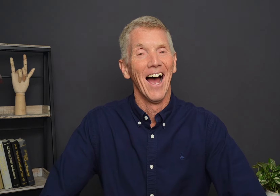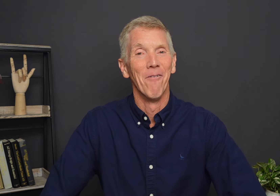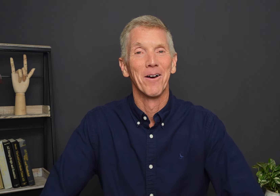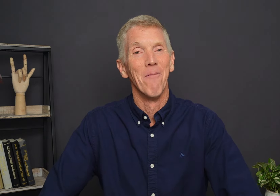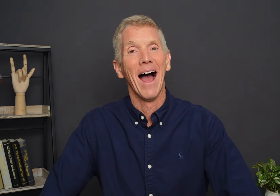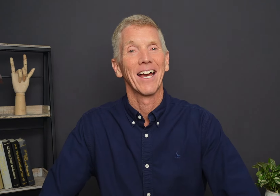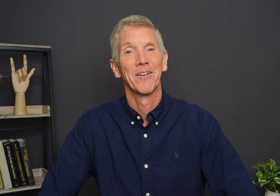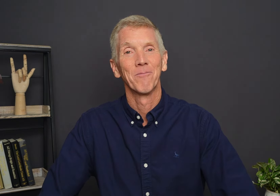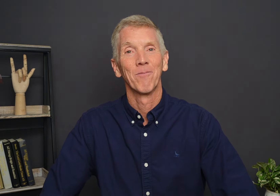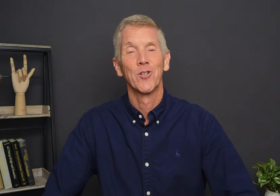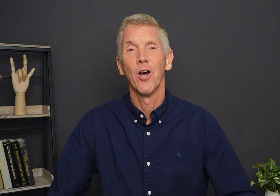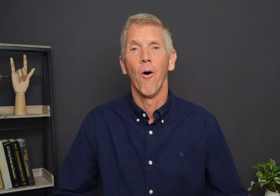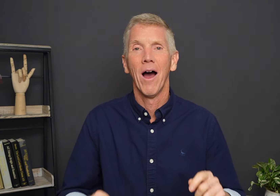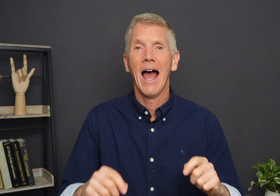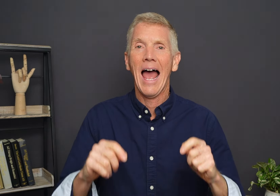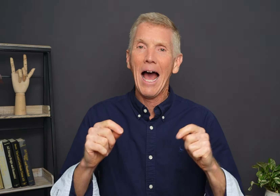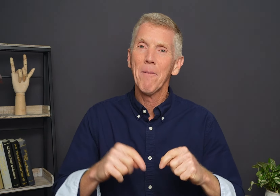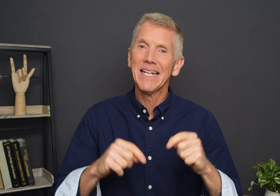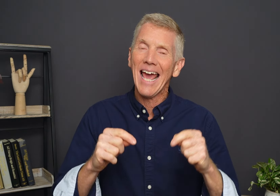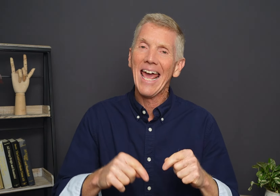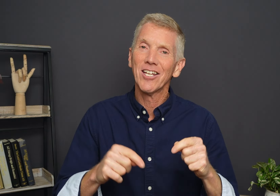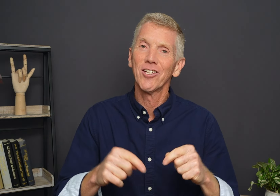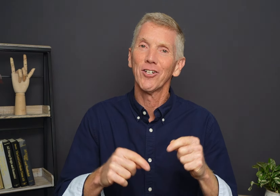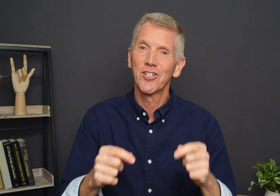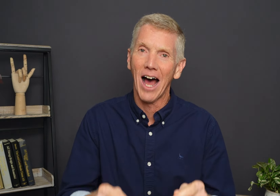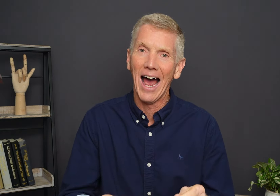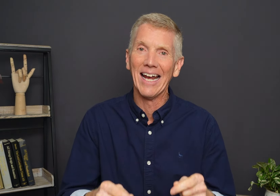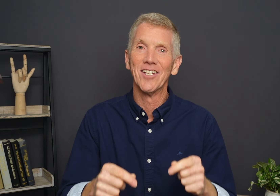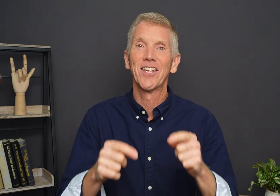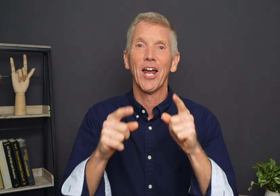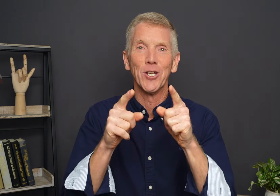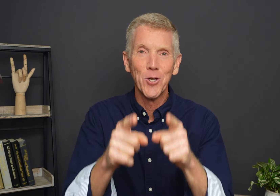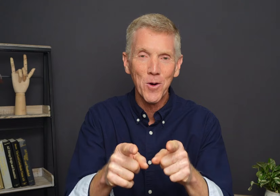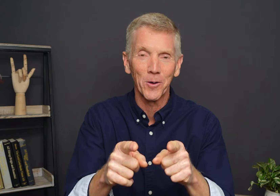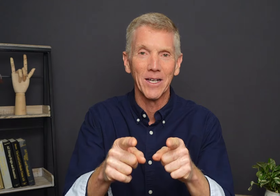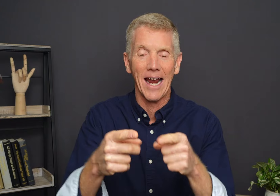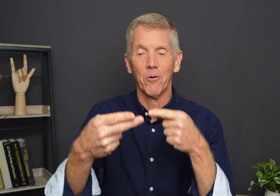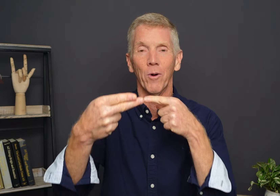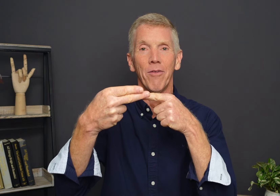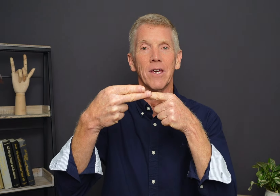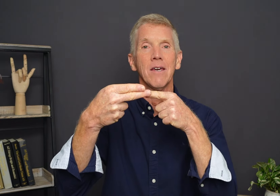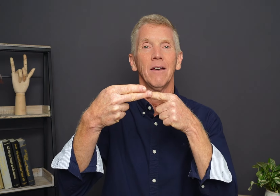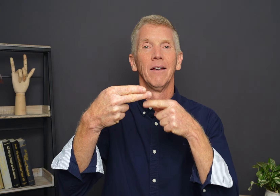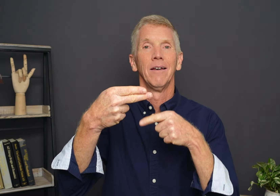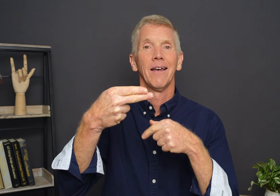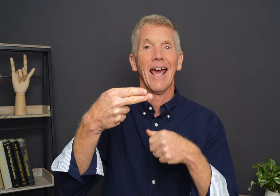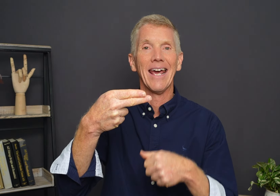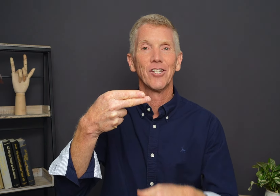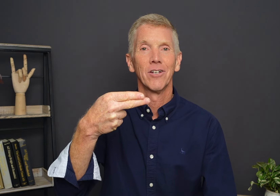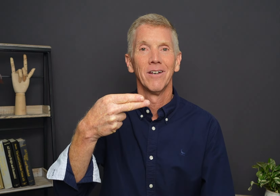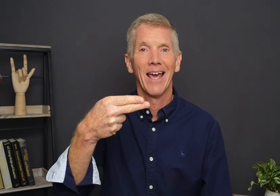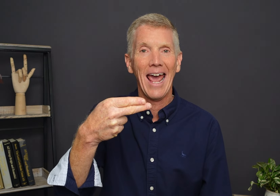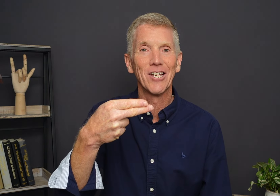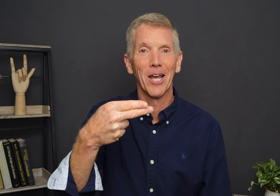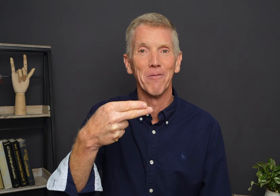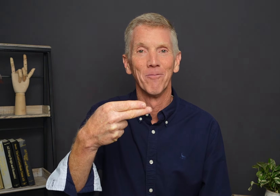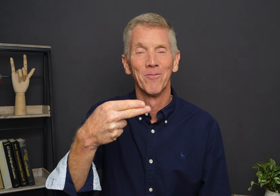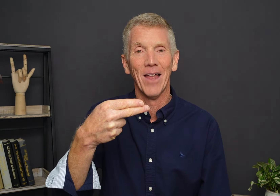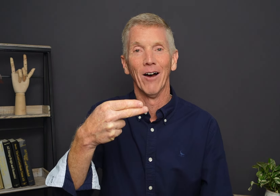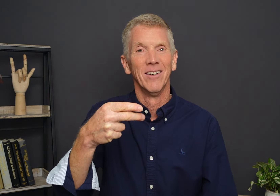Hi, welcome back. So, how many ASL signs can you create with the H handshape? Now,